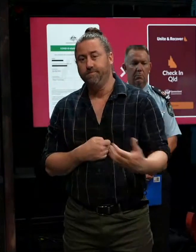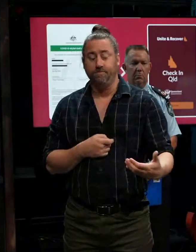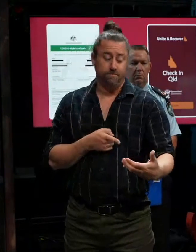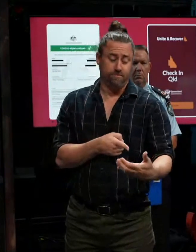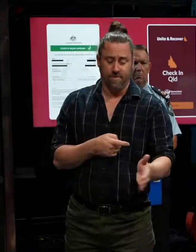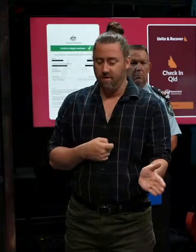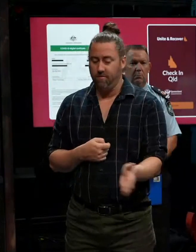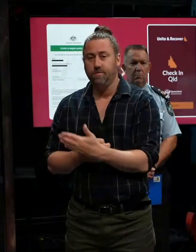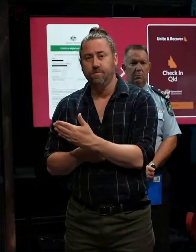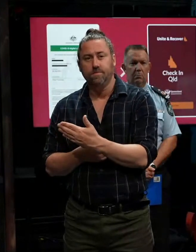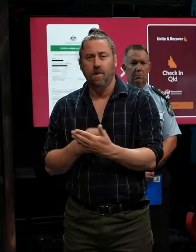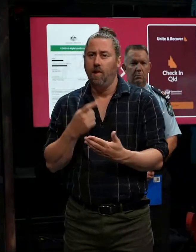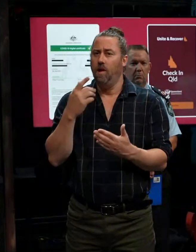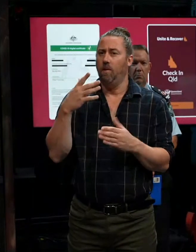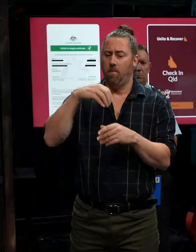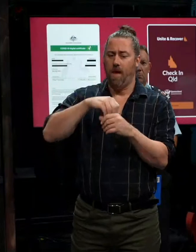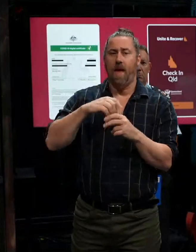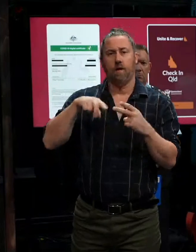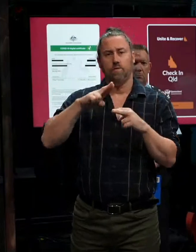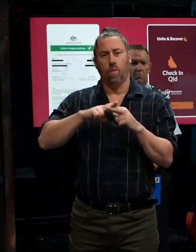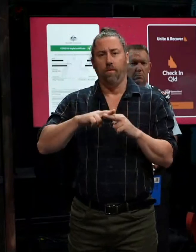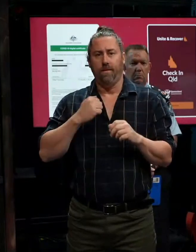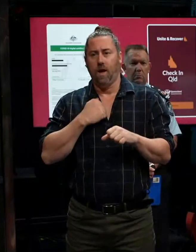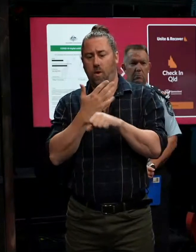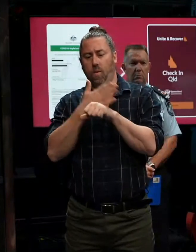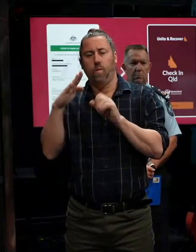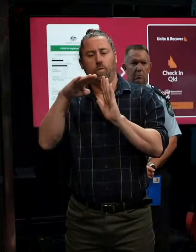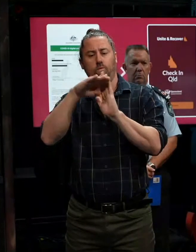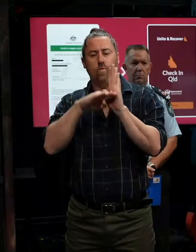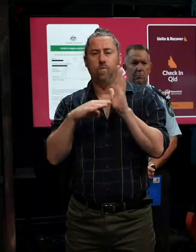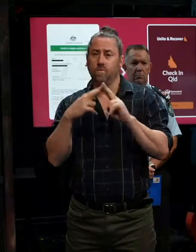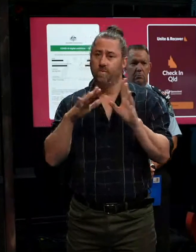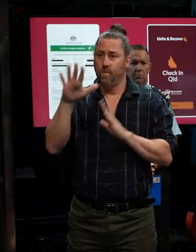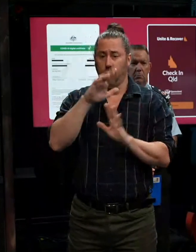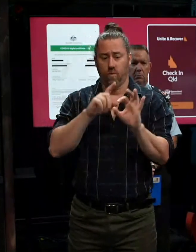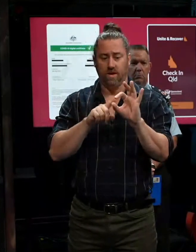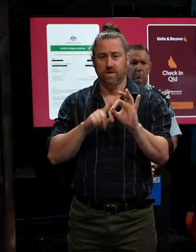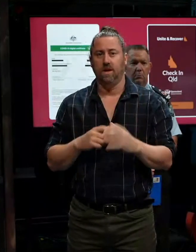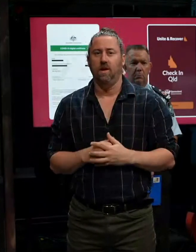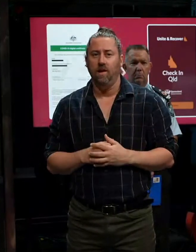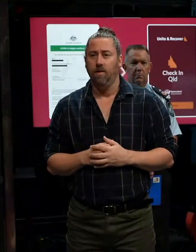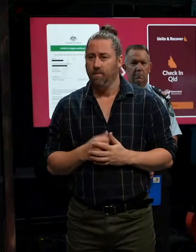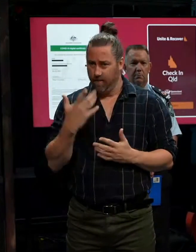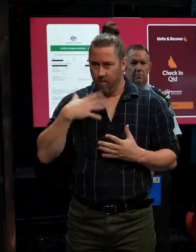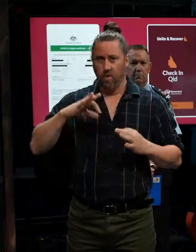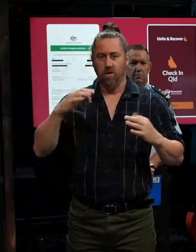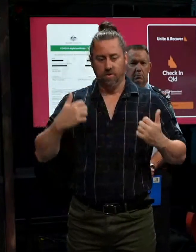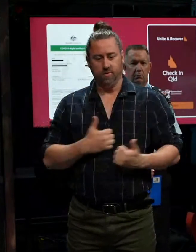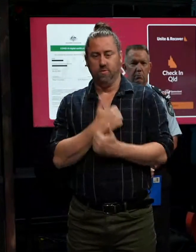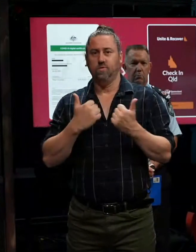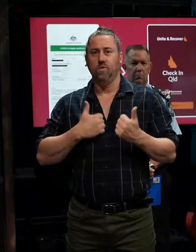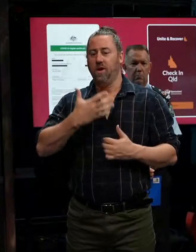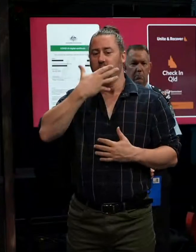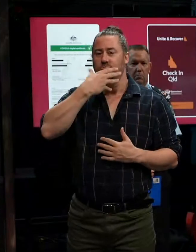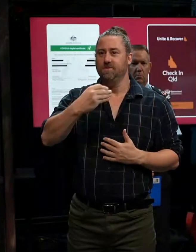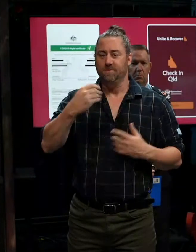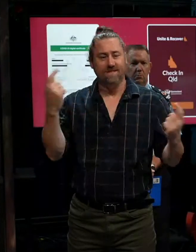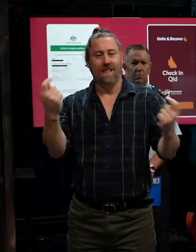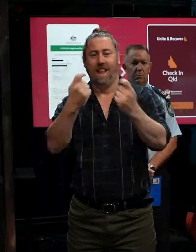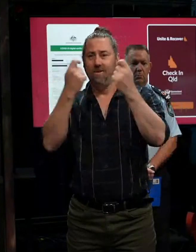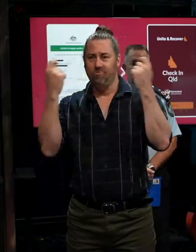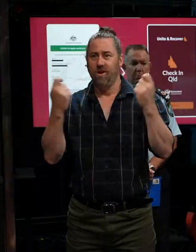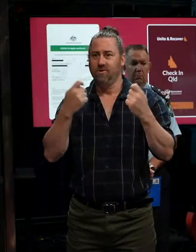mandates to ensure that we're all kept safe. So get into the Christmas spirit, get vaccinated,